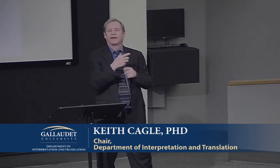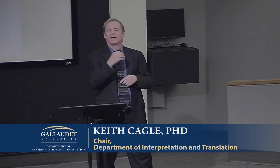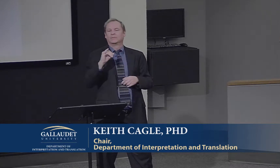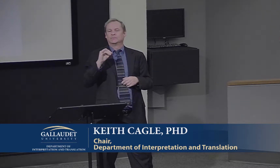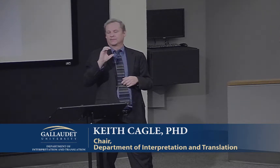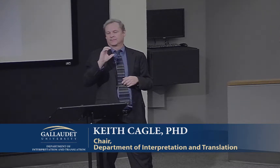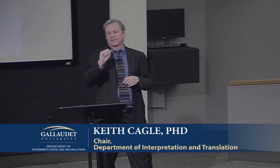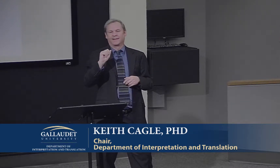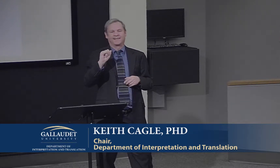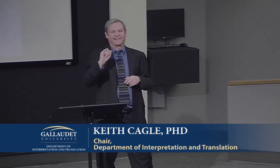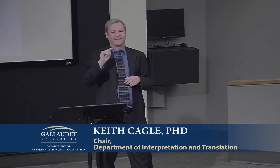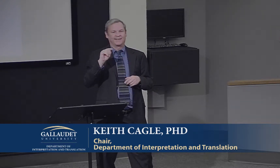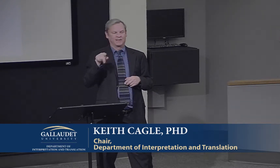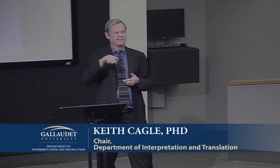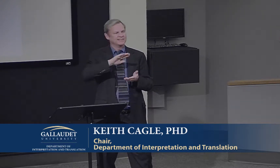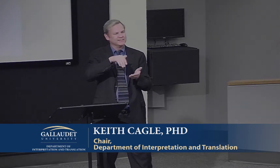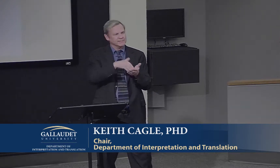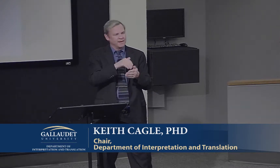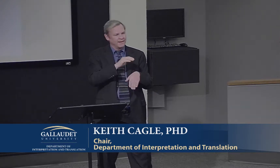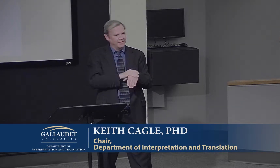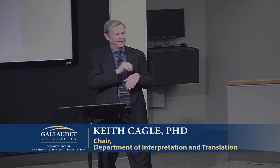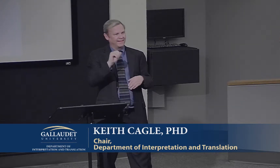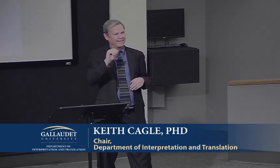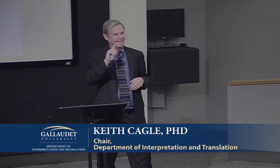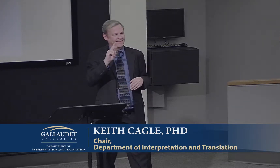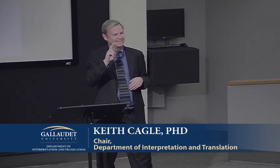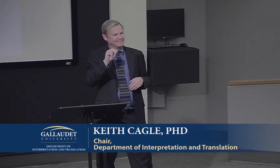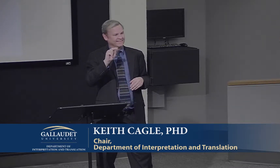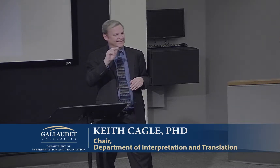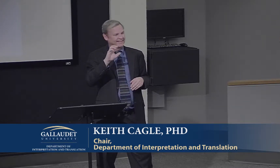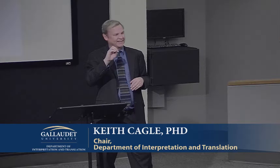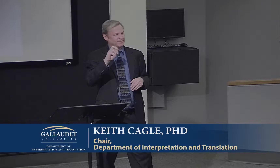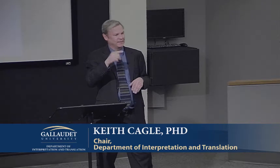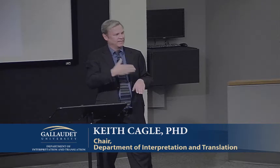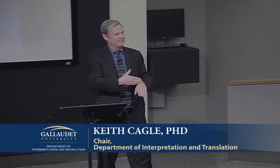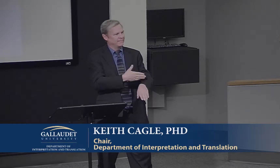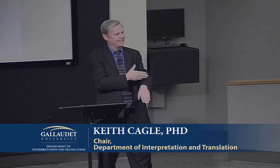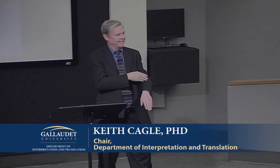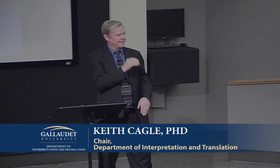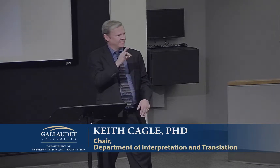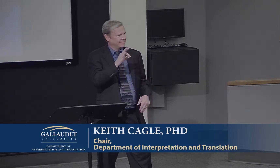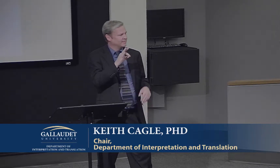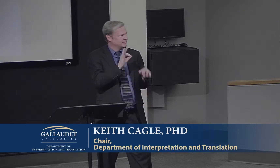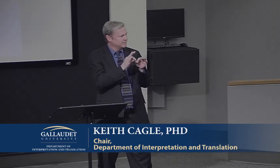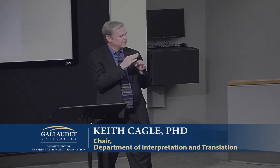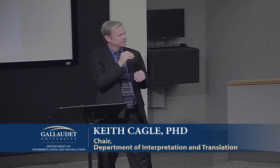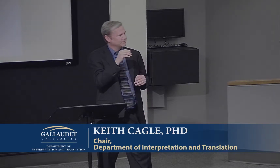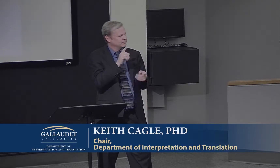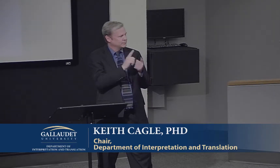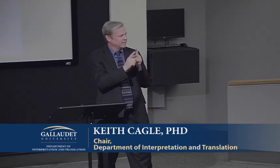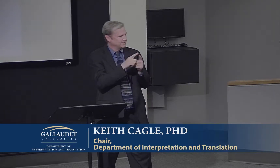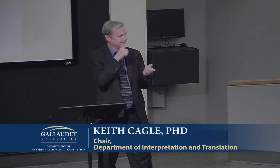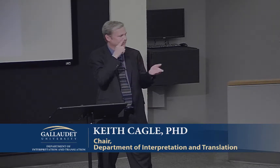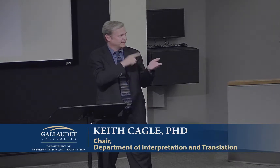the Department of Interpretation and Translation, as well as the Center for Advancement of Interpretation and Translation